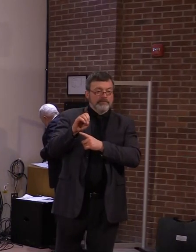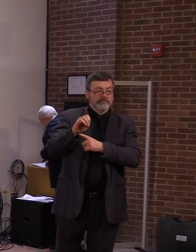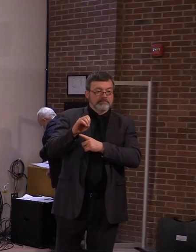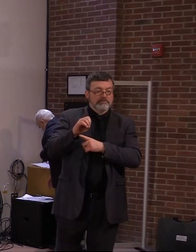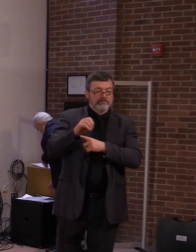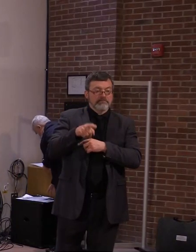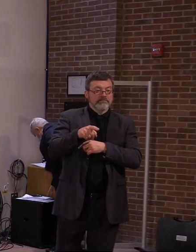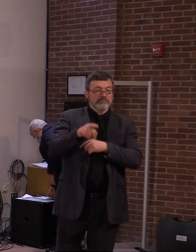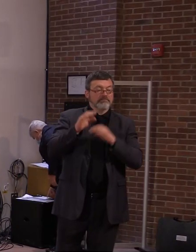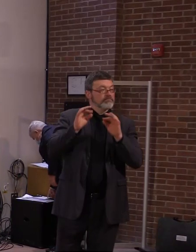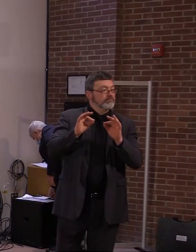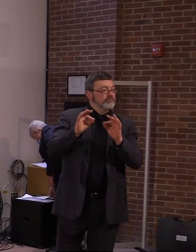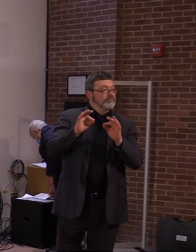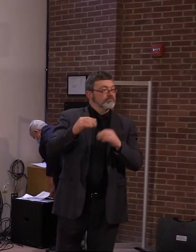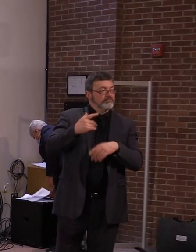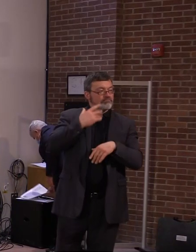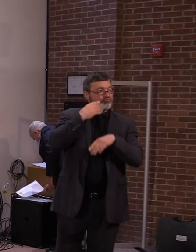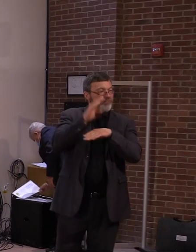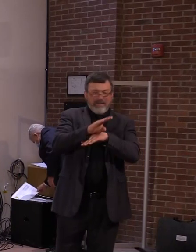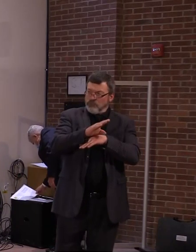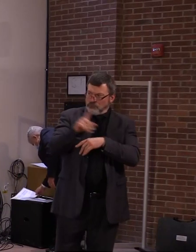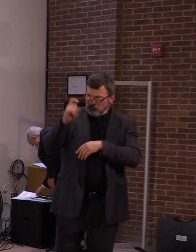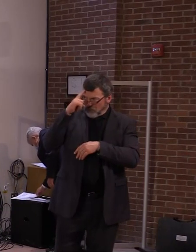Thank you. Guy Page, Vermont Daily Chronicle. Good afternoon, Governor.